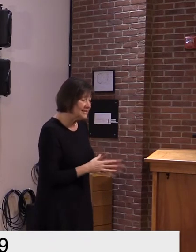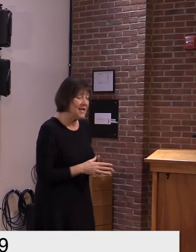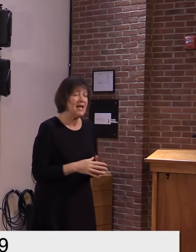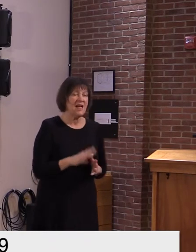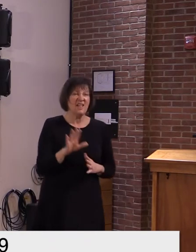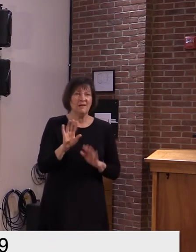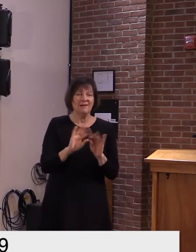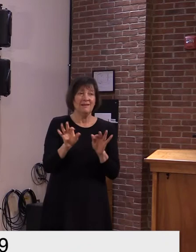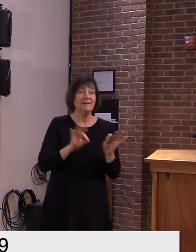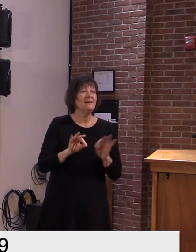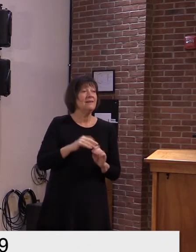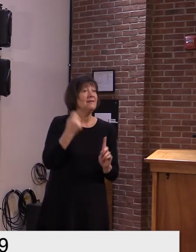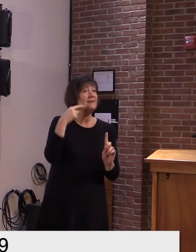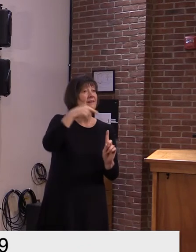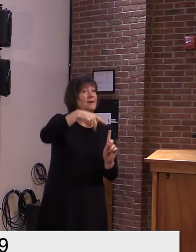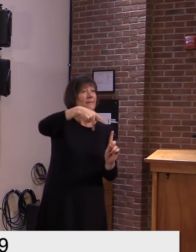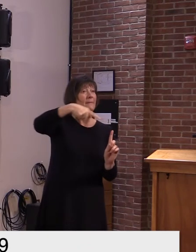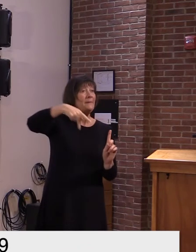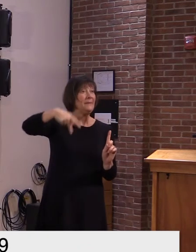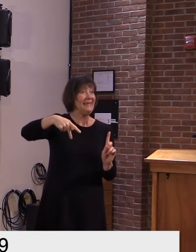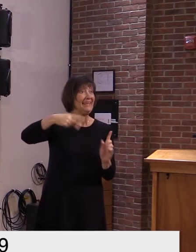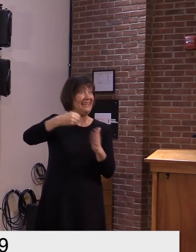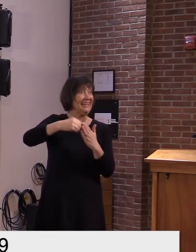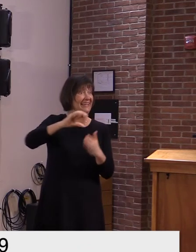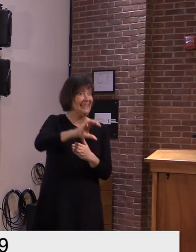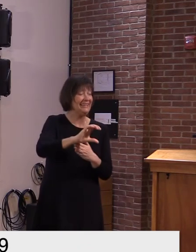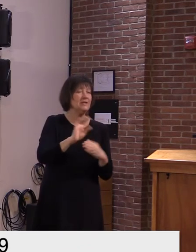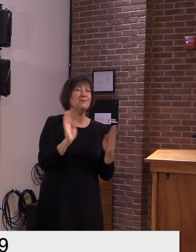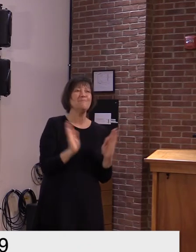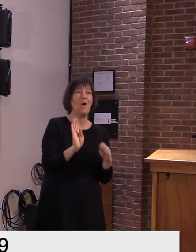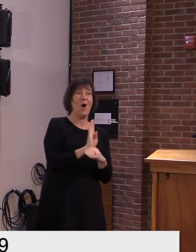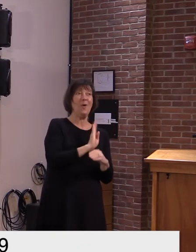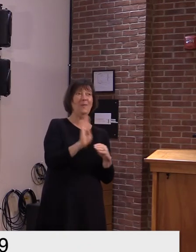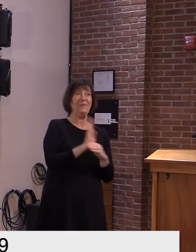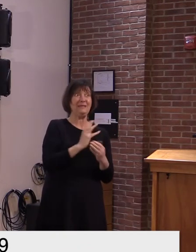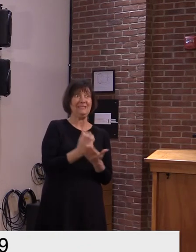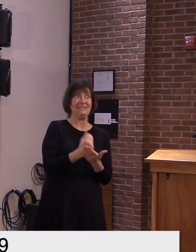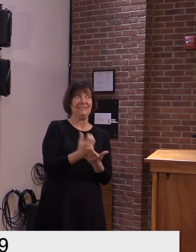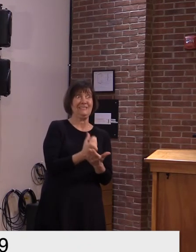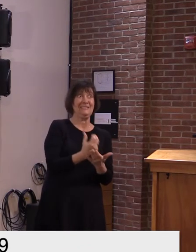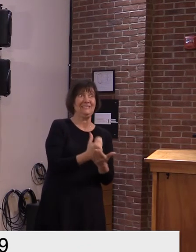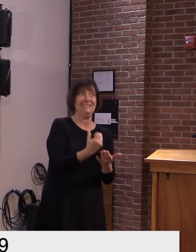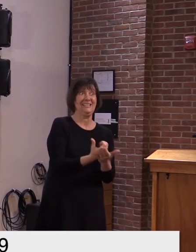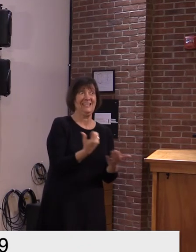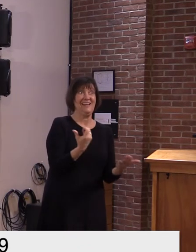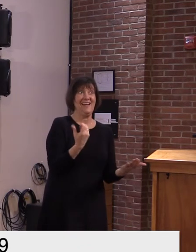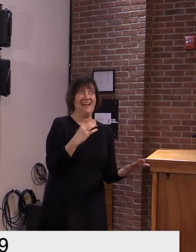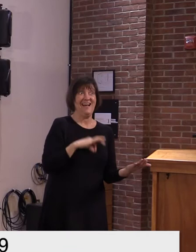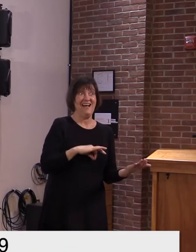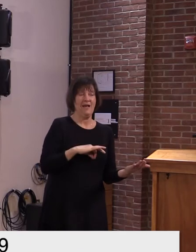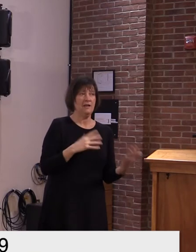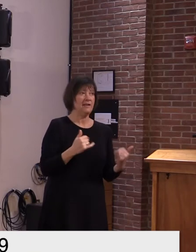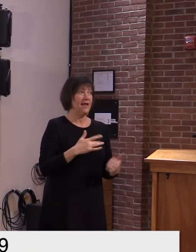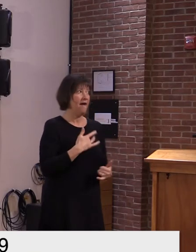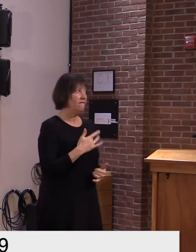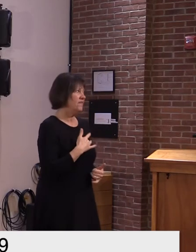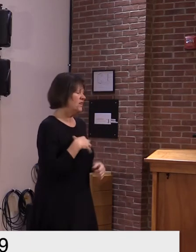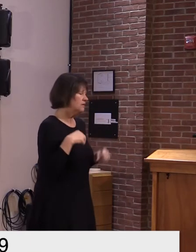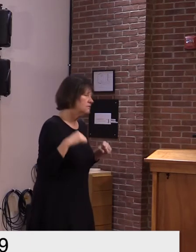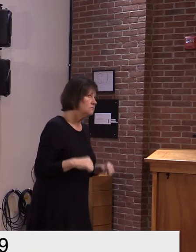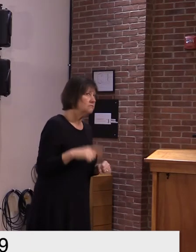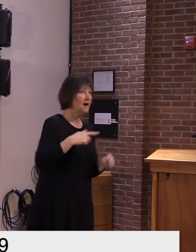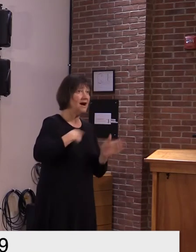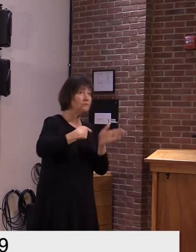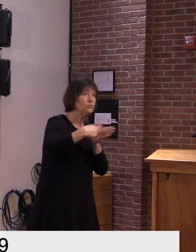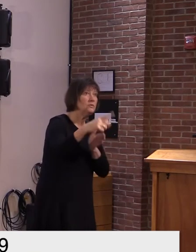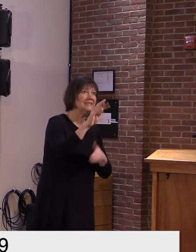the PPP that small businesses received are now feeling like they have to pay federal